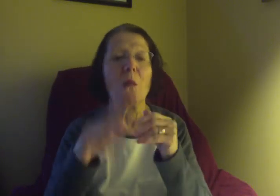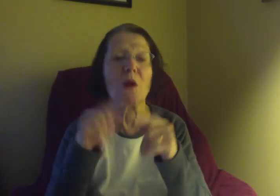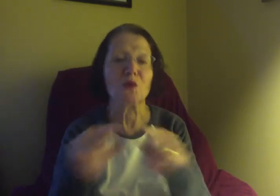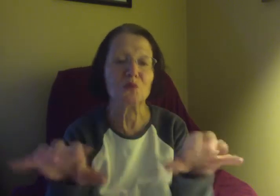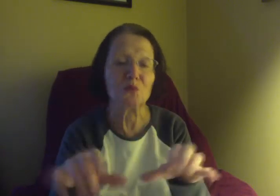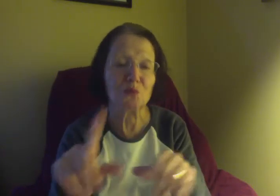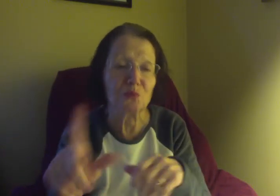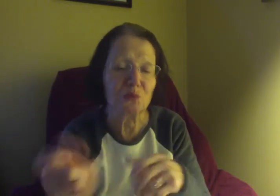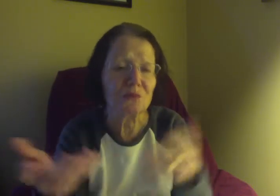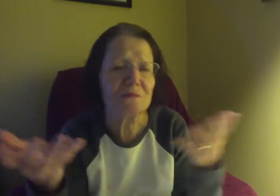I'm not sure.